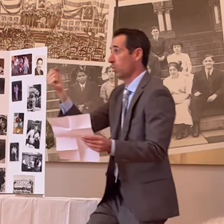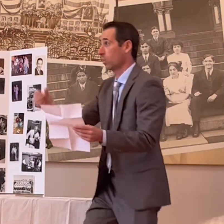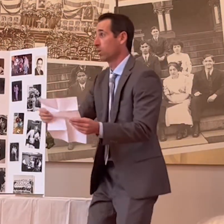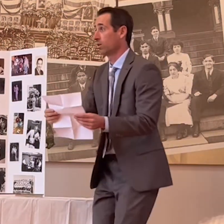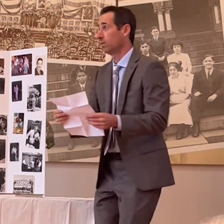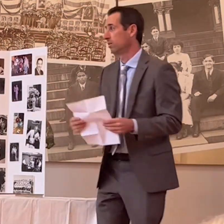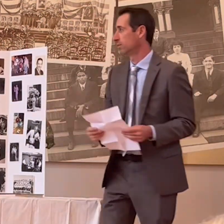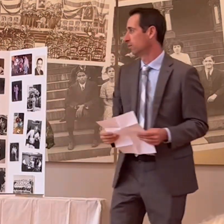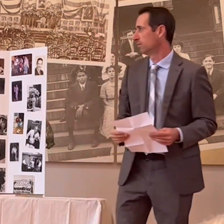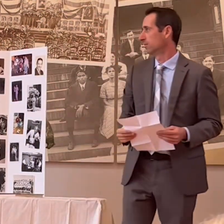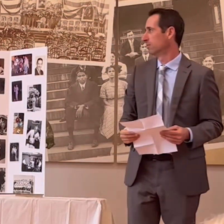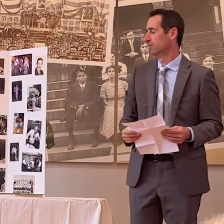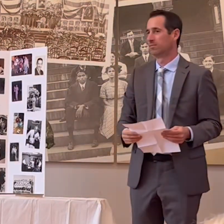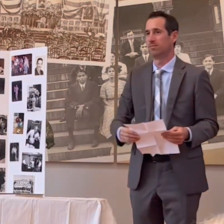All